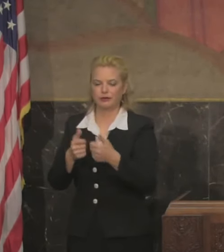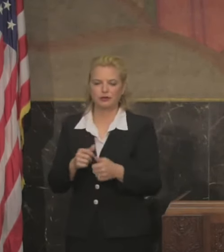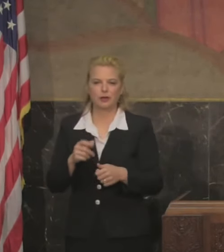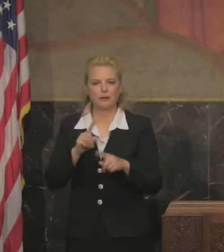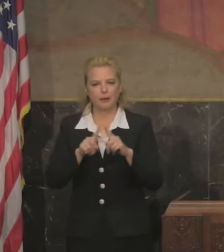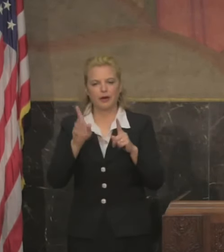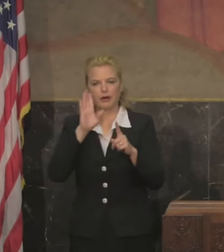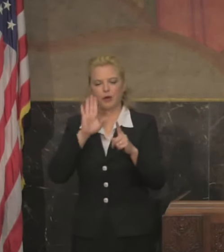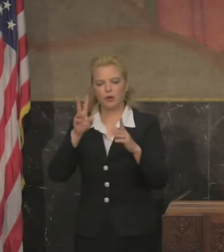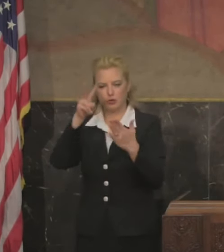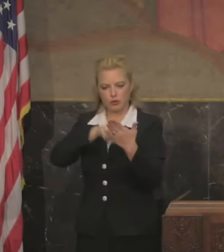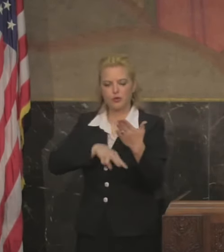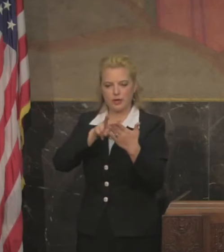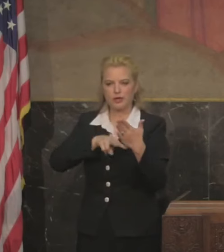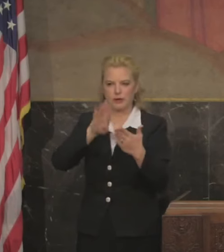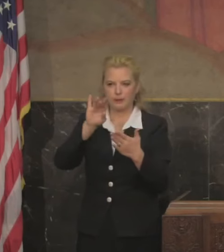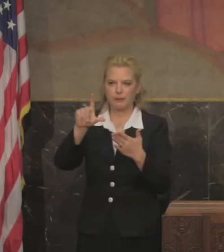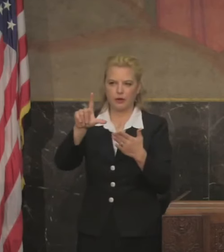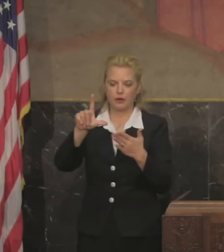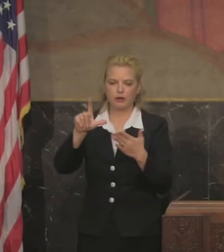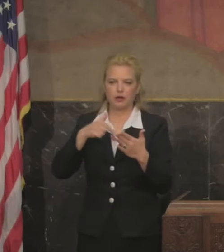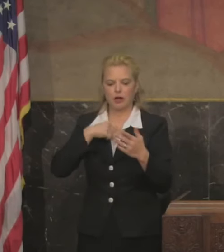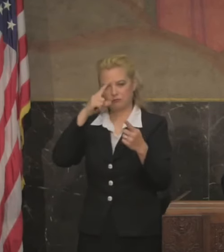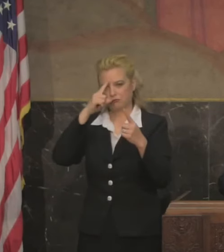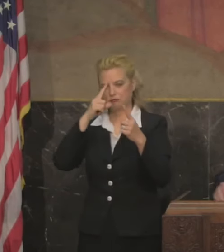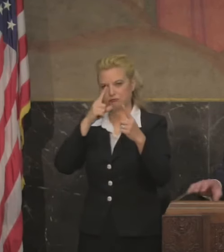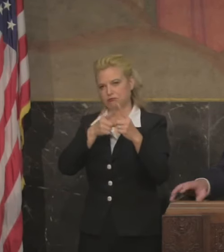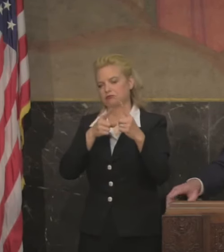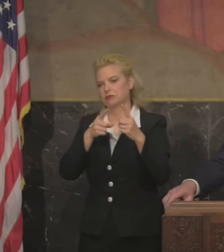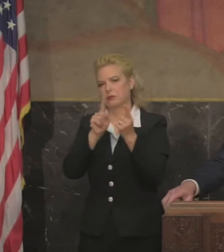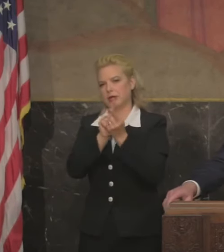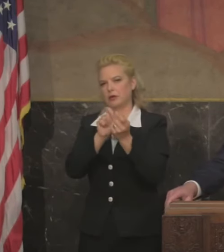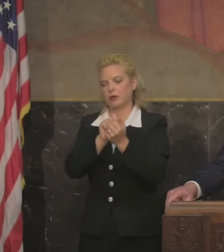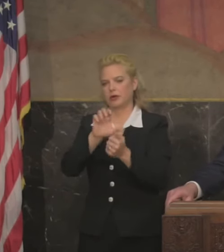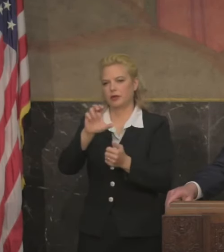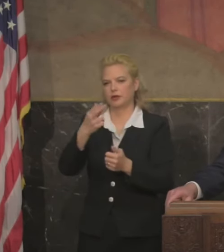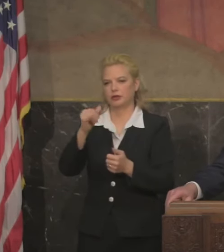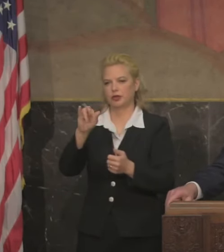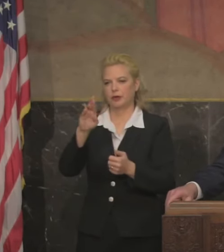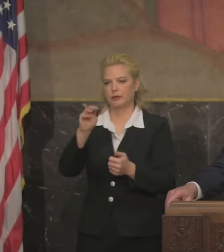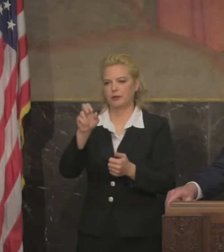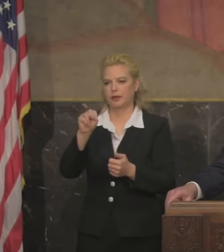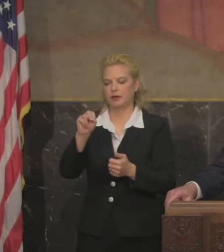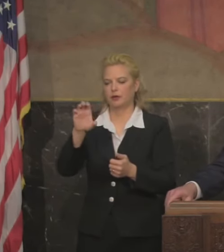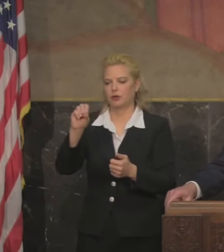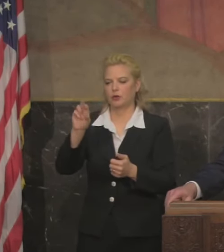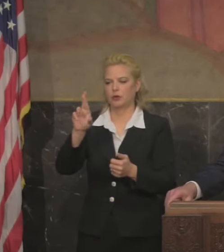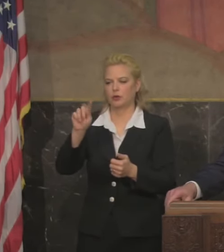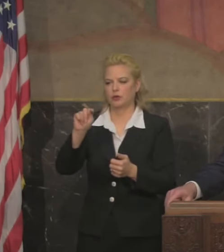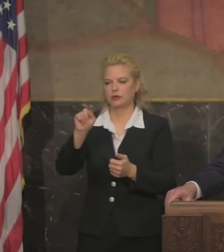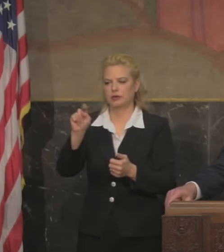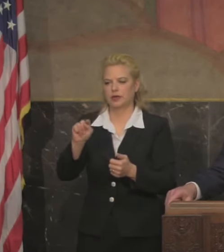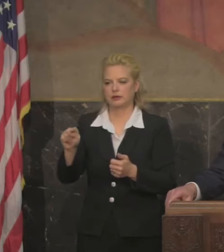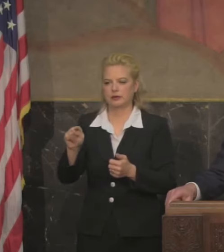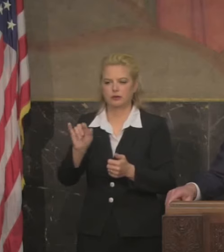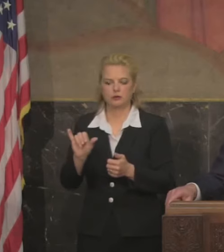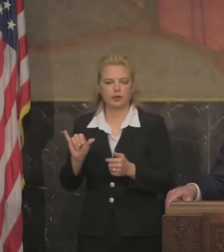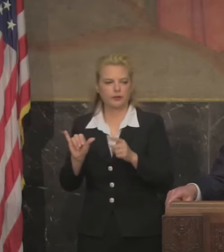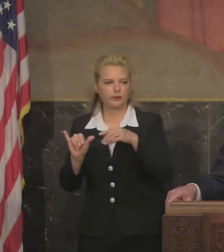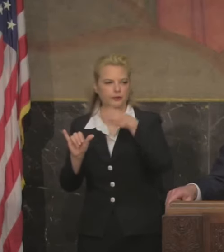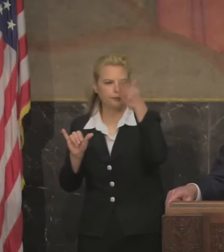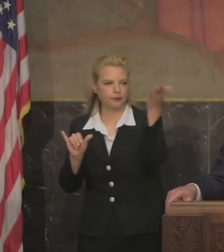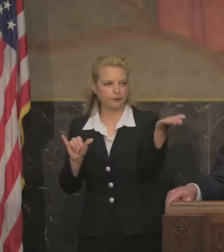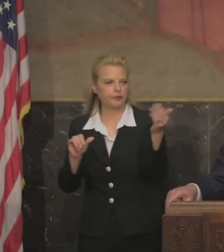bill, and I intend to meet with Chairman Cortez to discuss it as well. Yes, sir. Just in the Baton Rouge